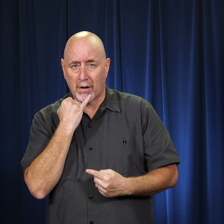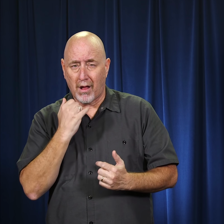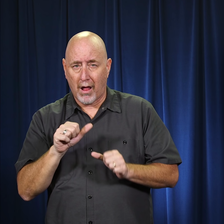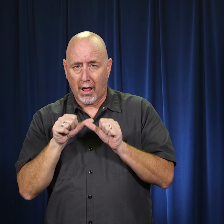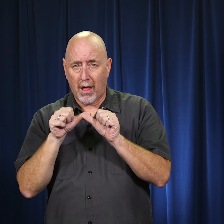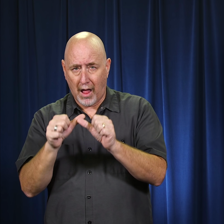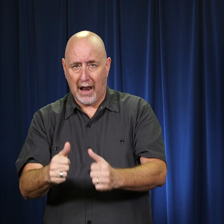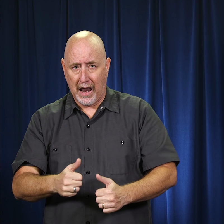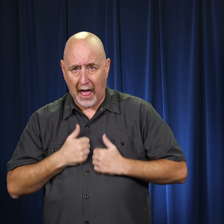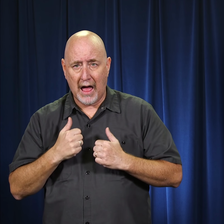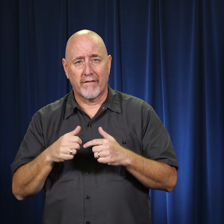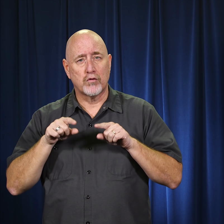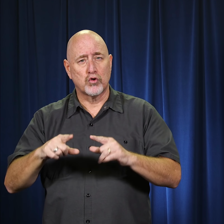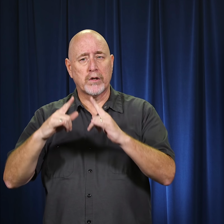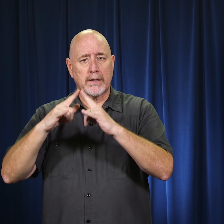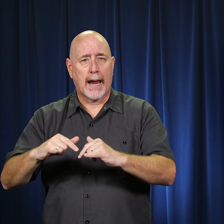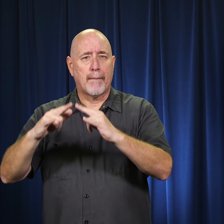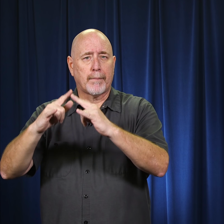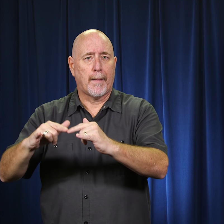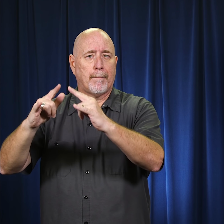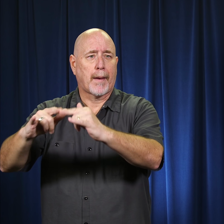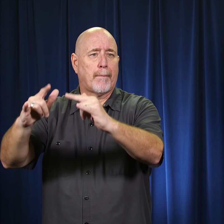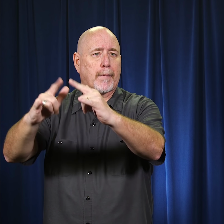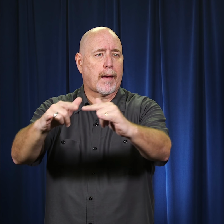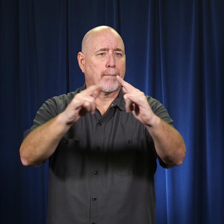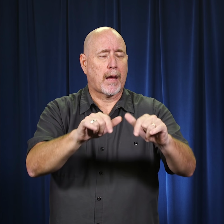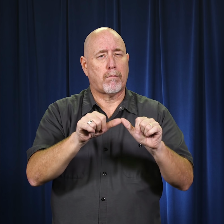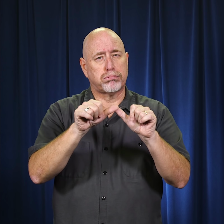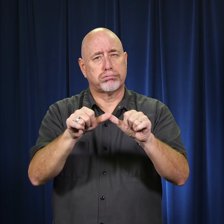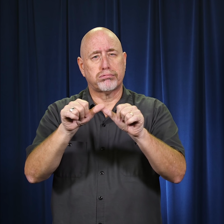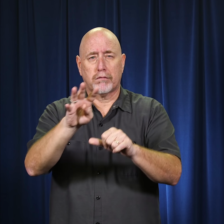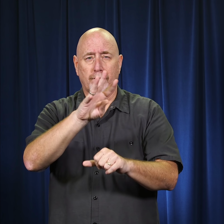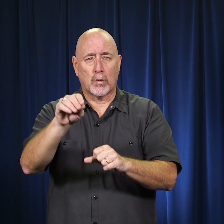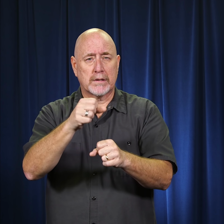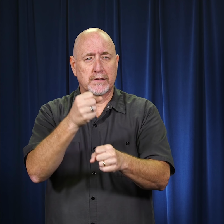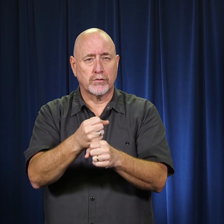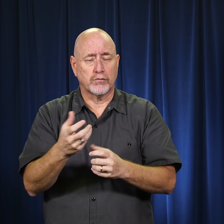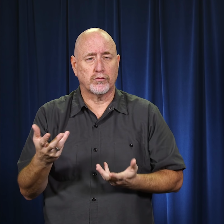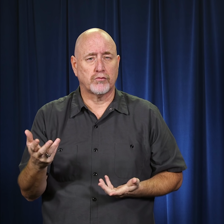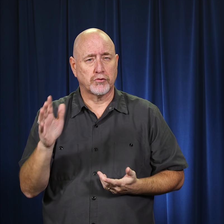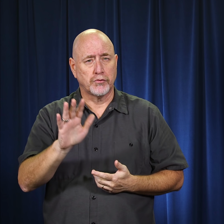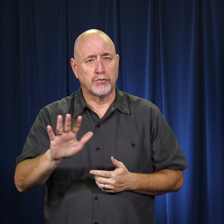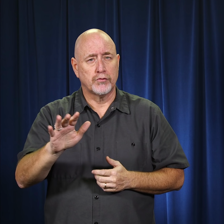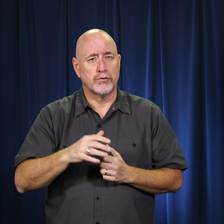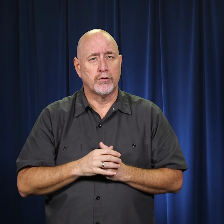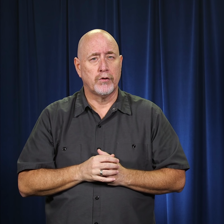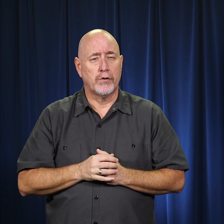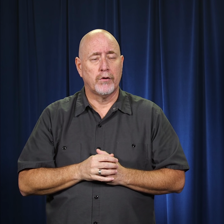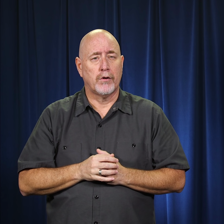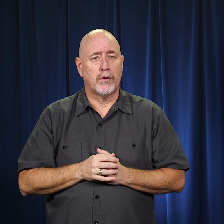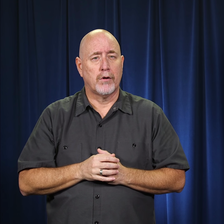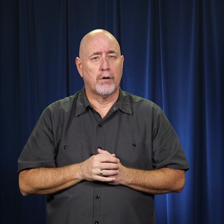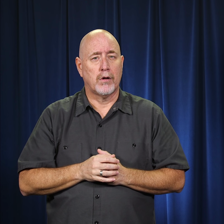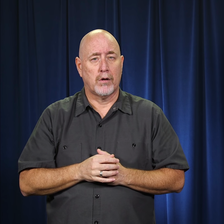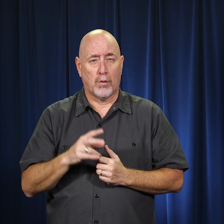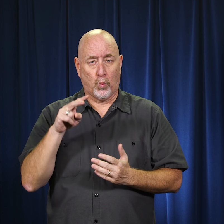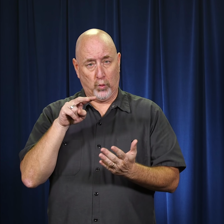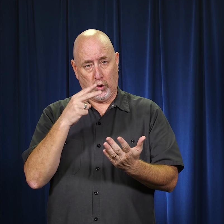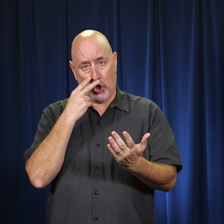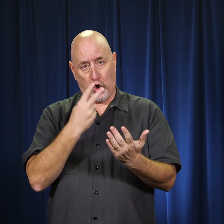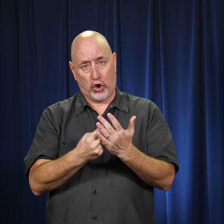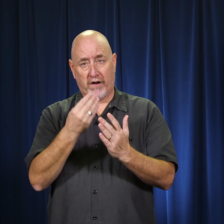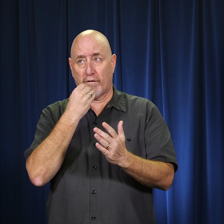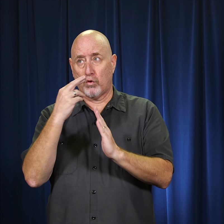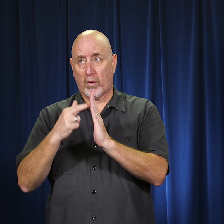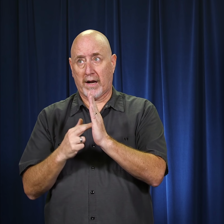alive in a camping-type situation for some 40 years. And when we look at